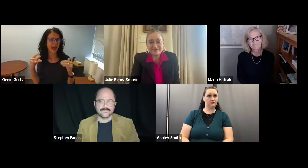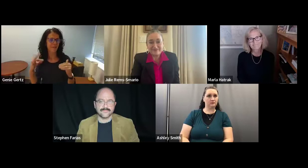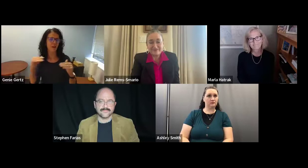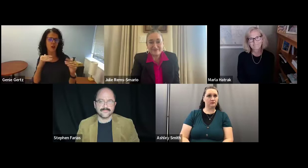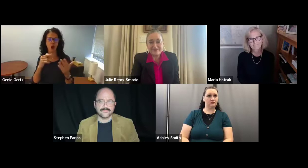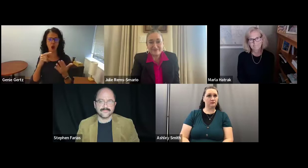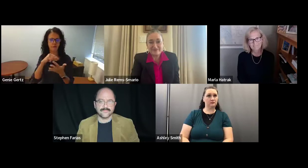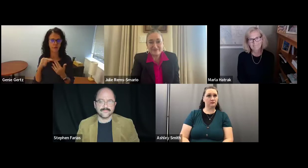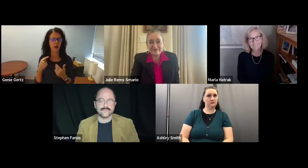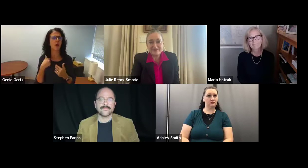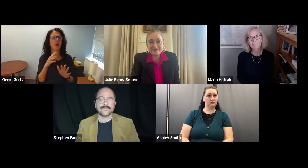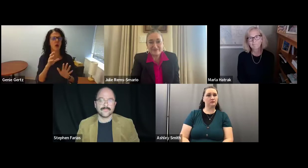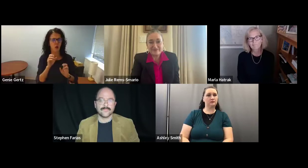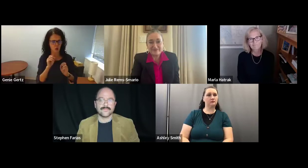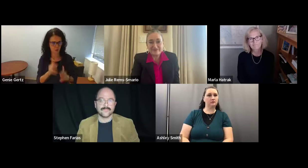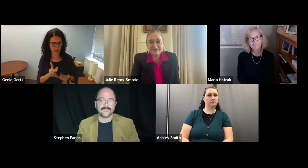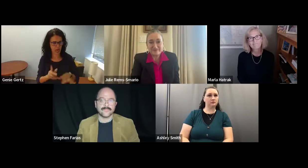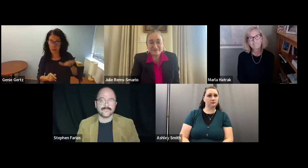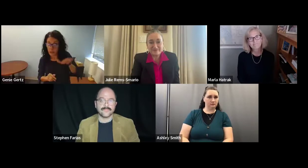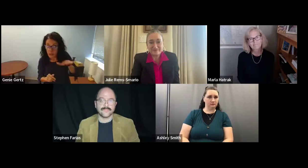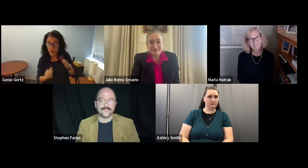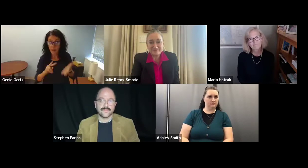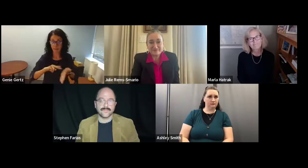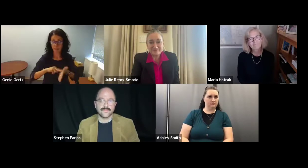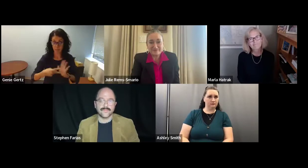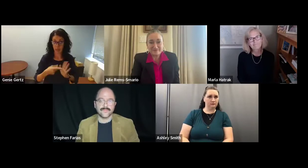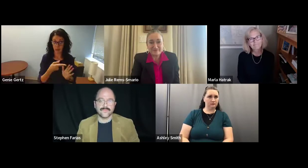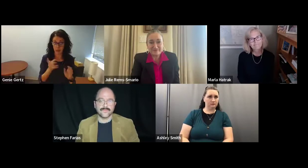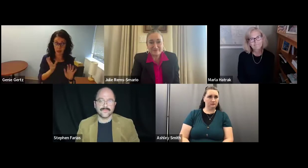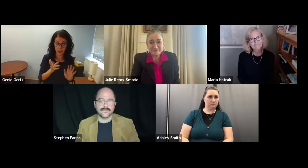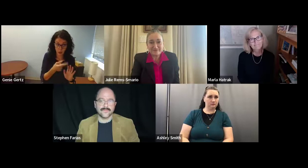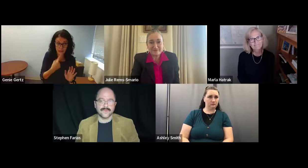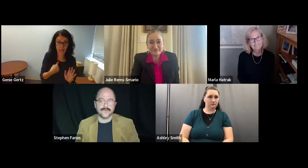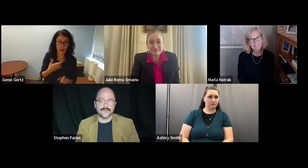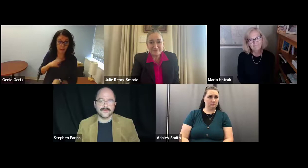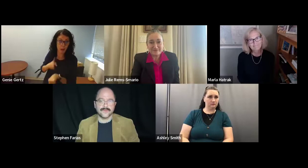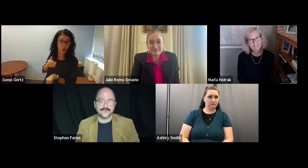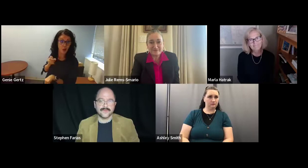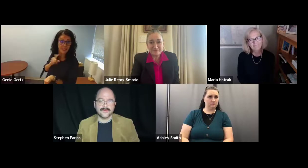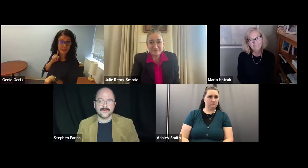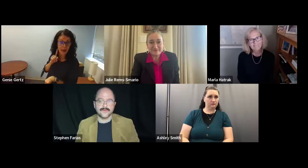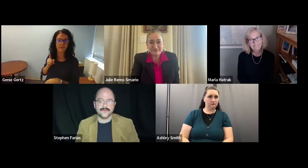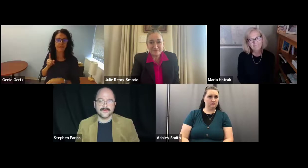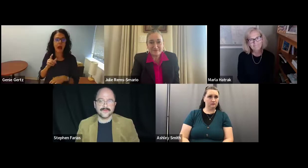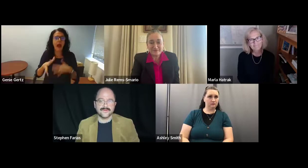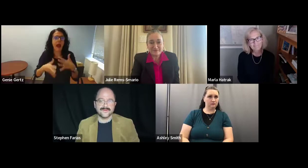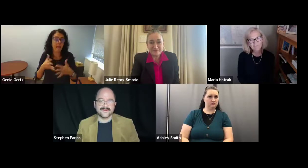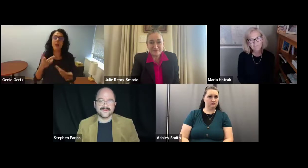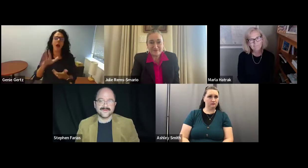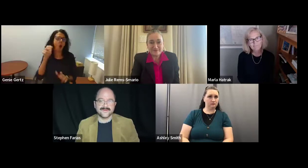I'm sorry, it seems like your child has a hearing loss. And I'm like, so does this mean you're telling me that